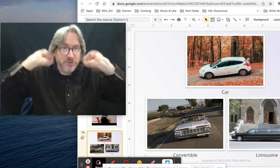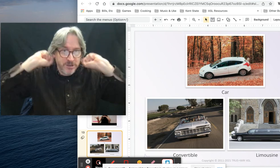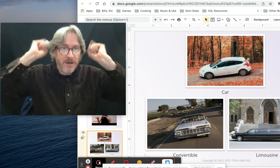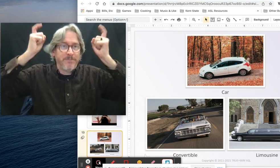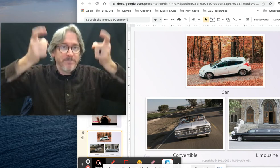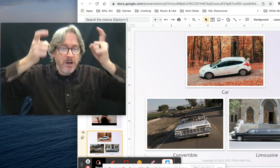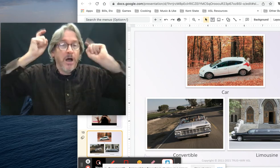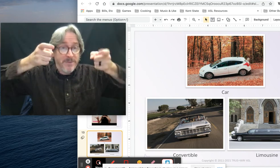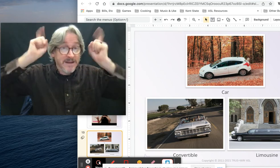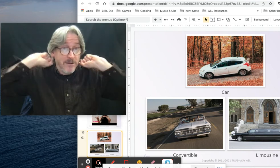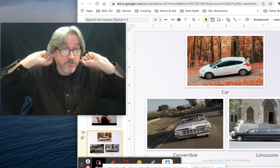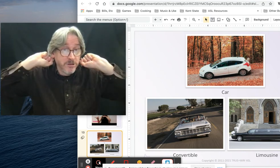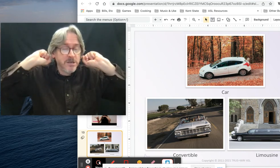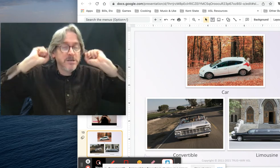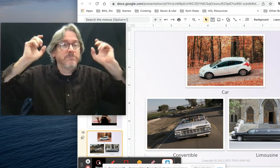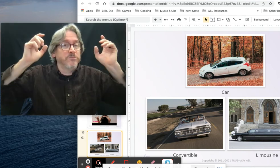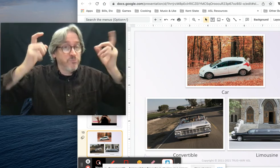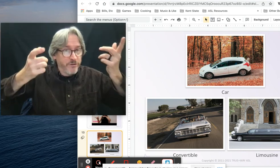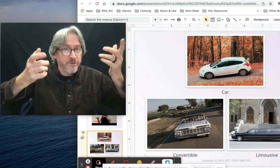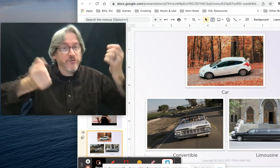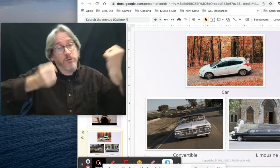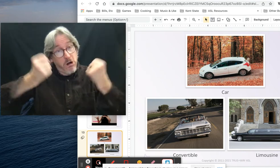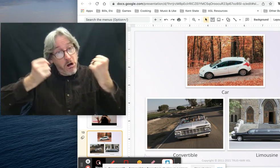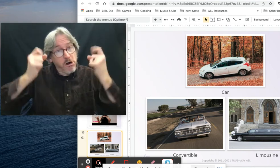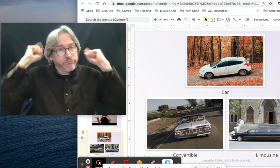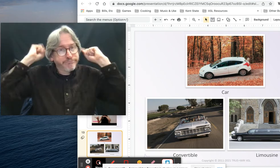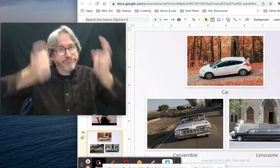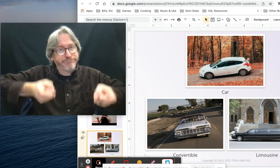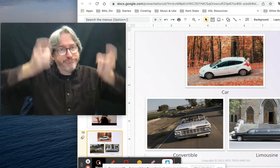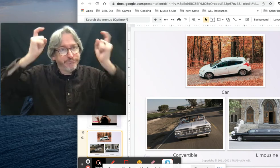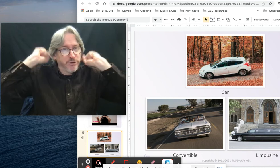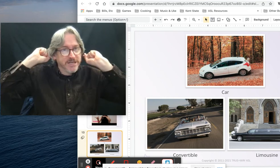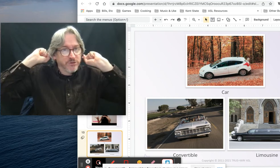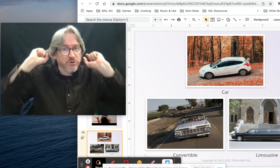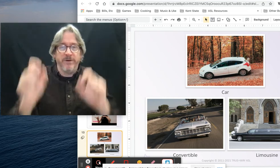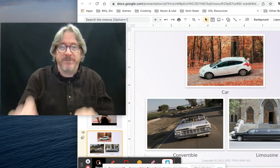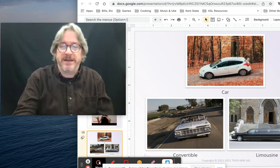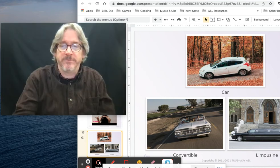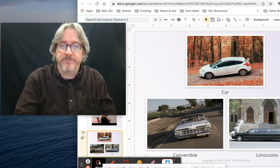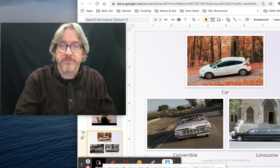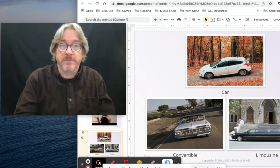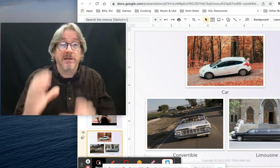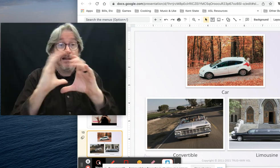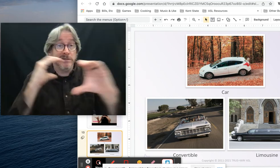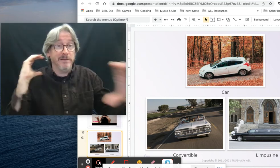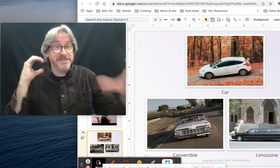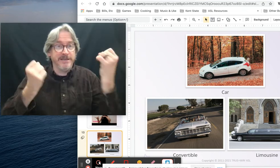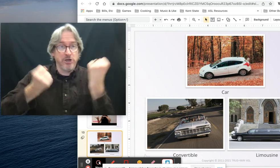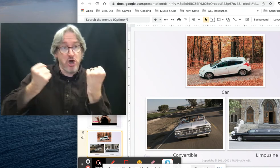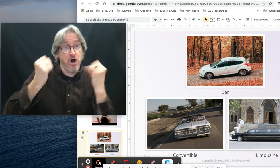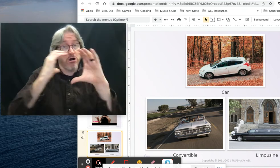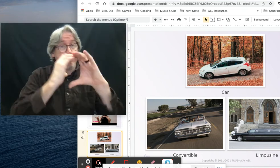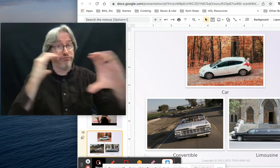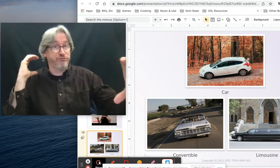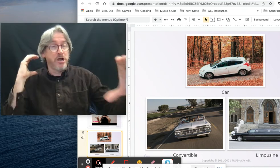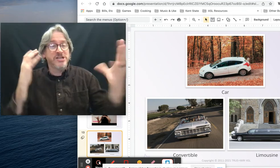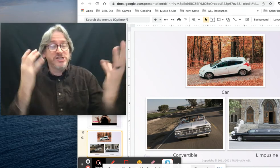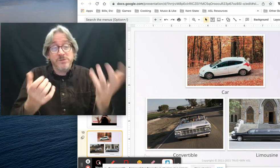can take the hood up and down. With a convertible car, you can take the roof up and down. Limousine,